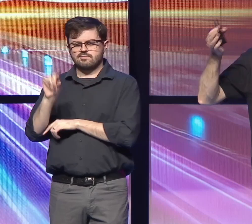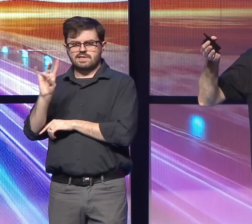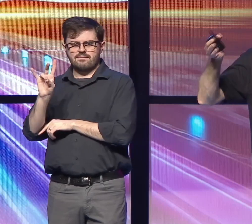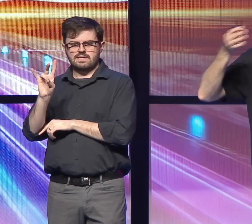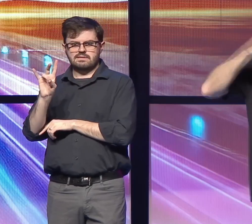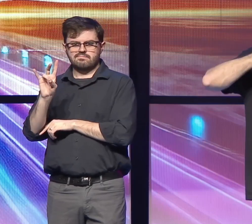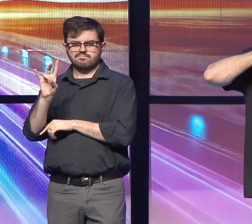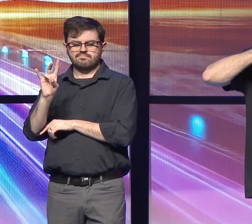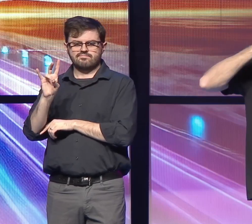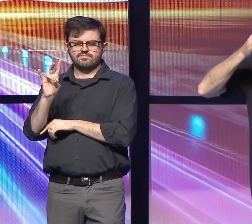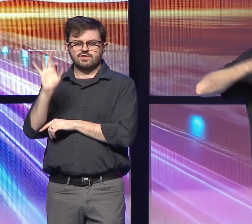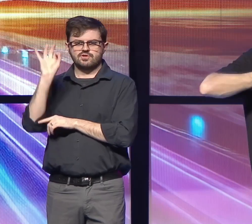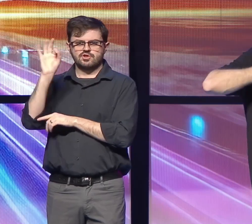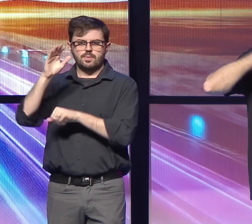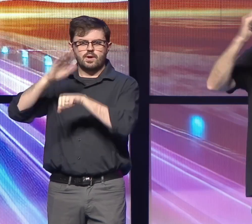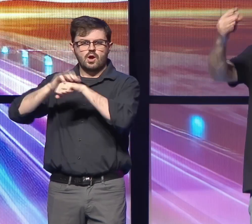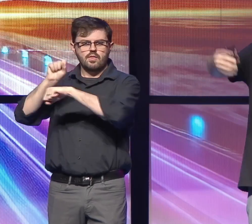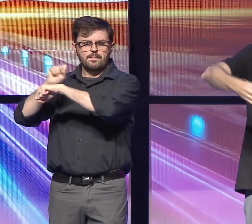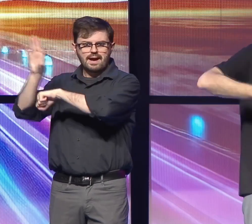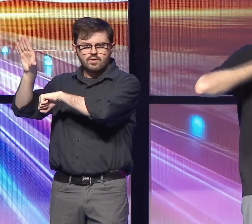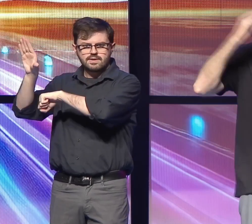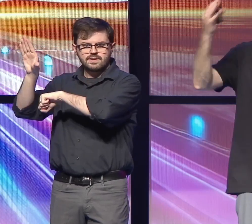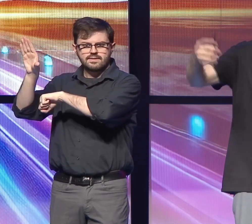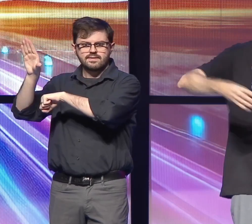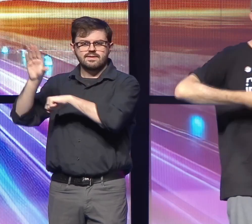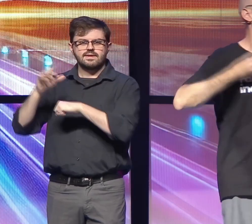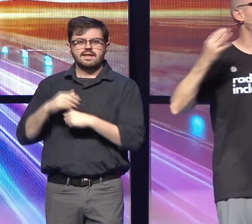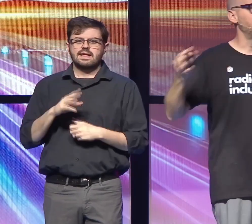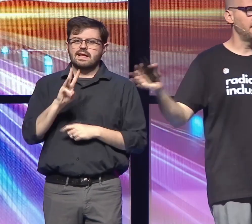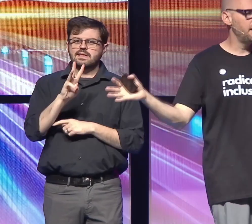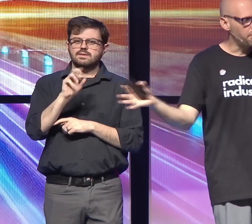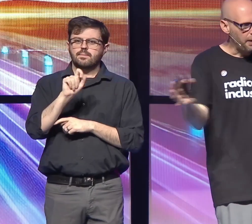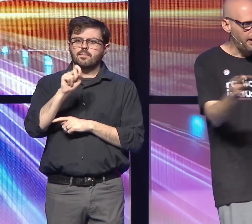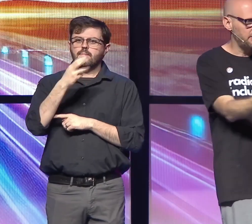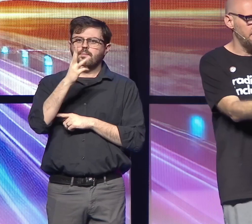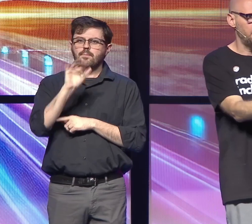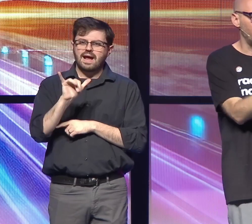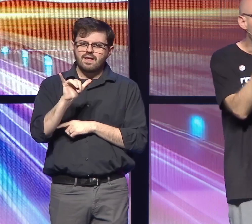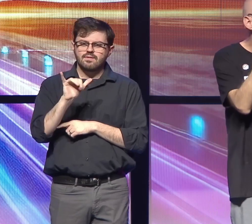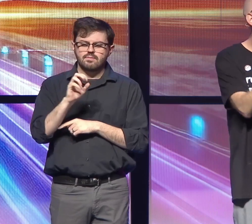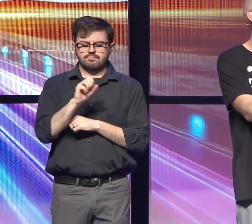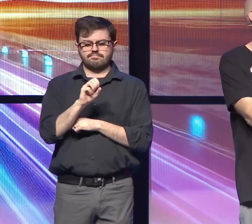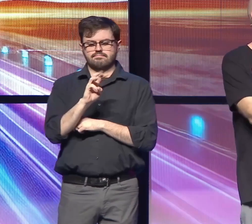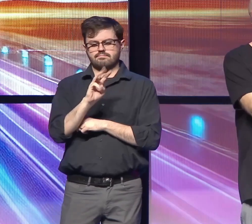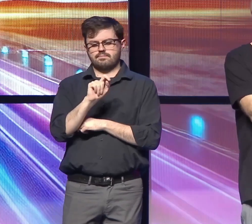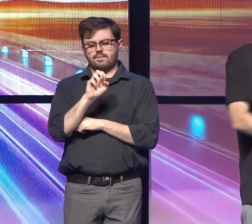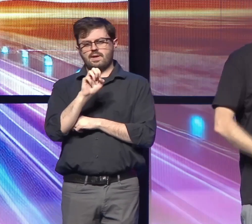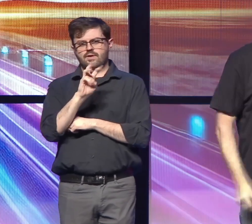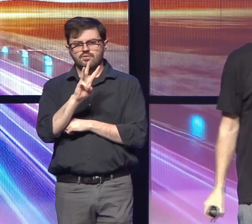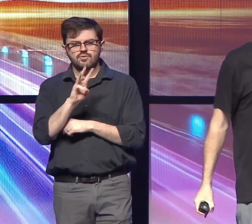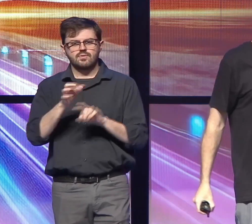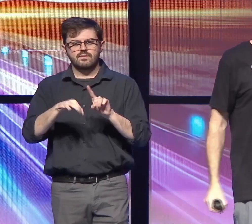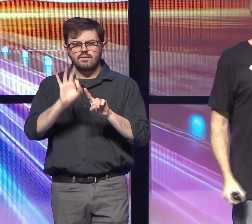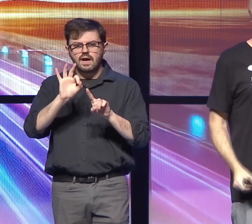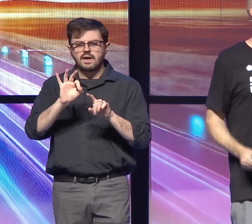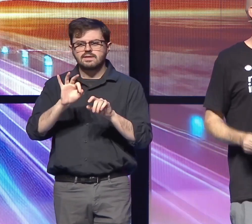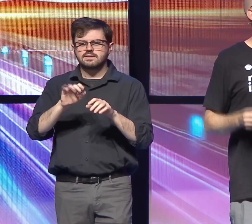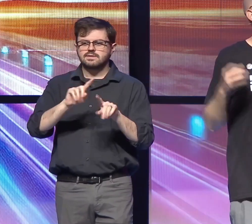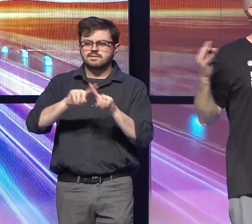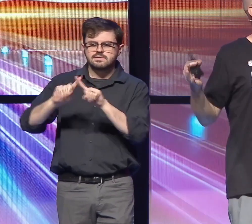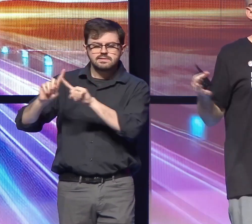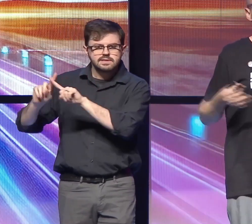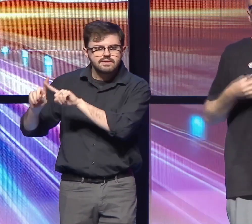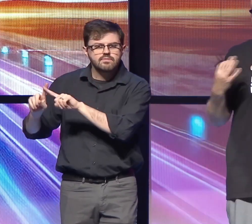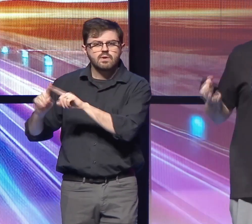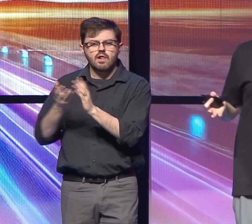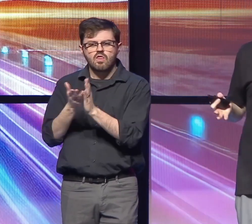Matthew has taken kind of probably things that Jesus would have taught over and over and over again, and he compiles it into one sermon. And I would